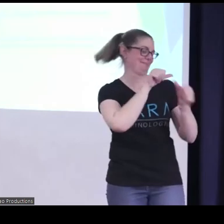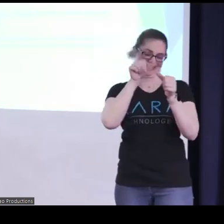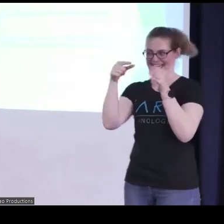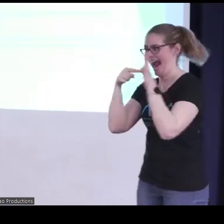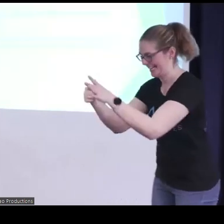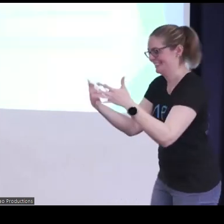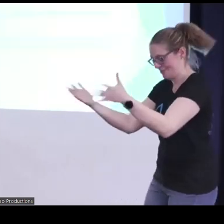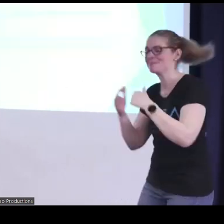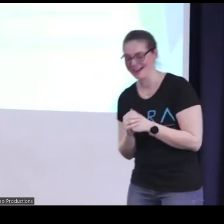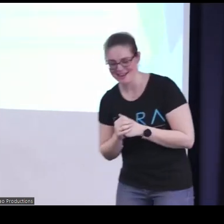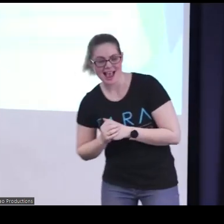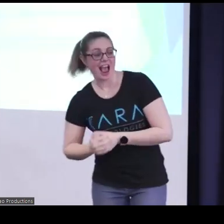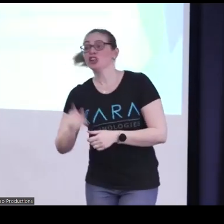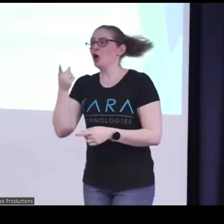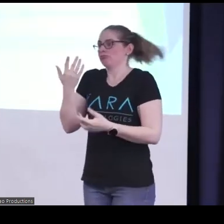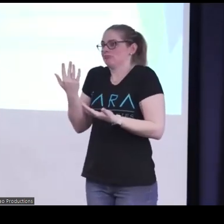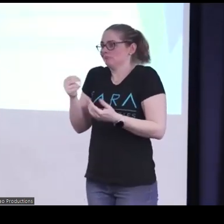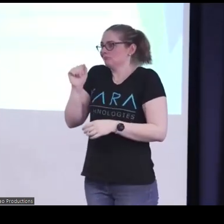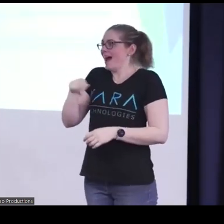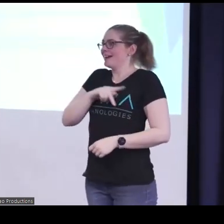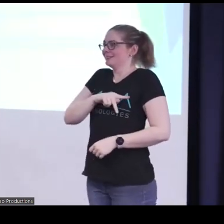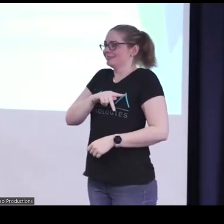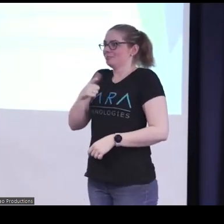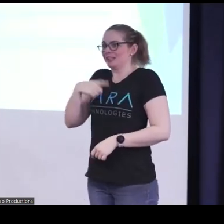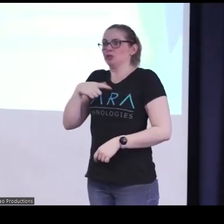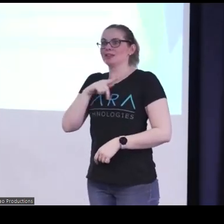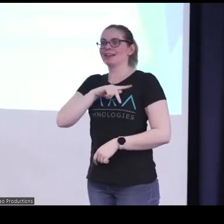Thank you, Eden. That's perhaps a better answer than I was able to offer.